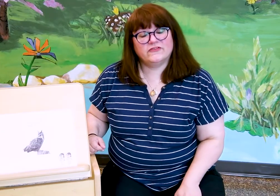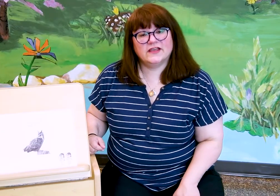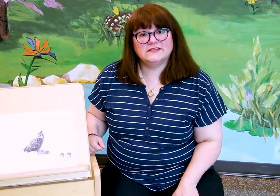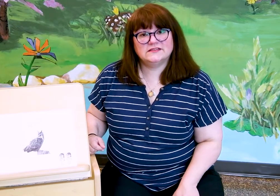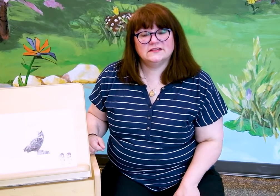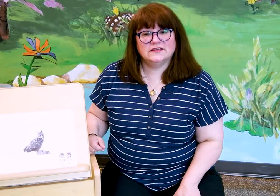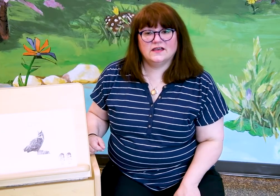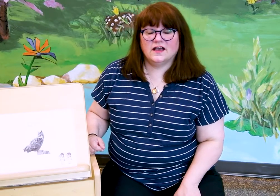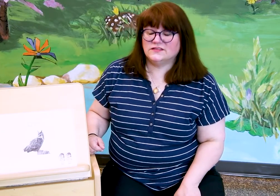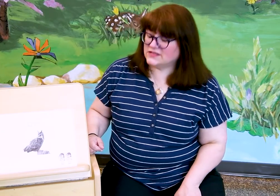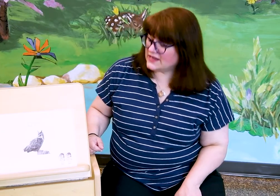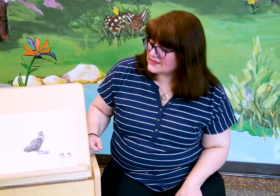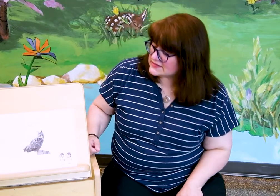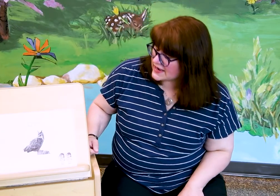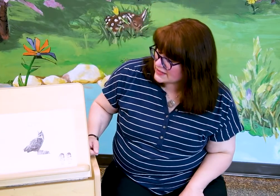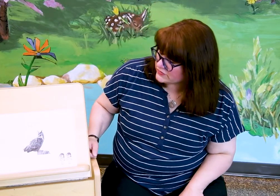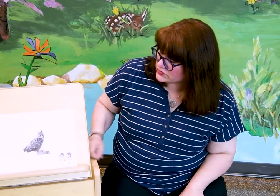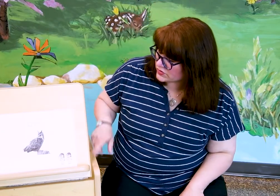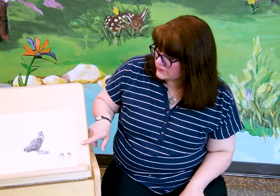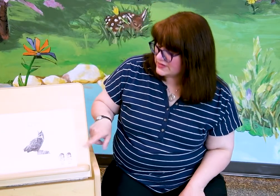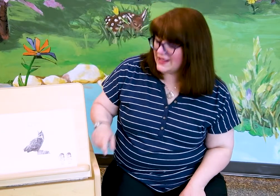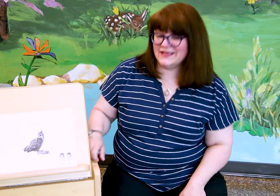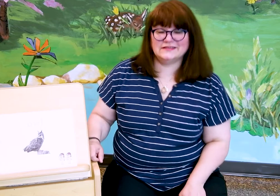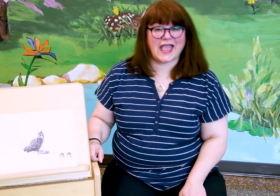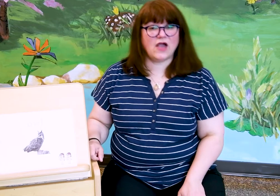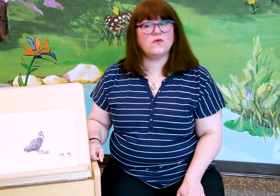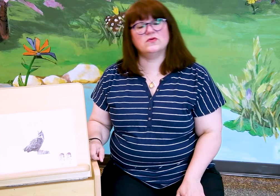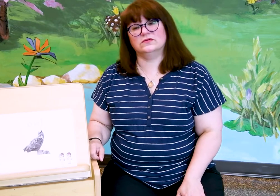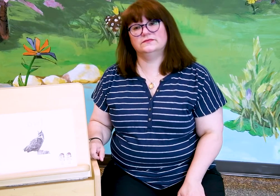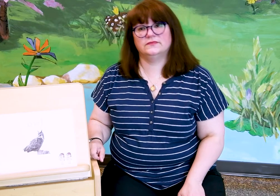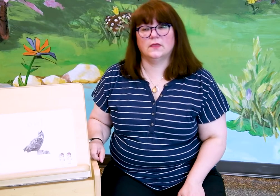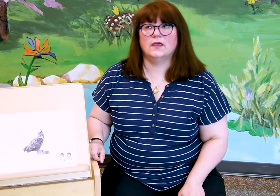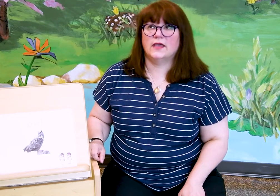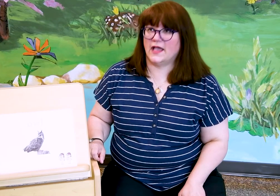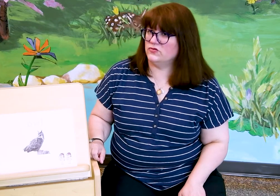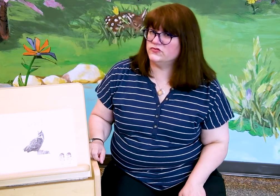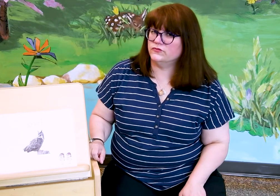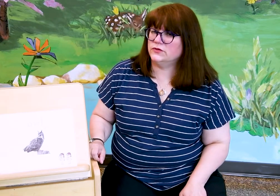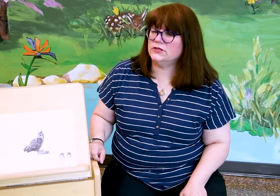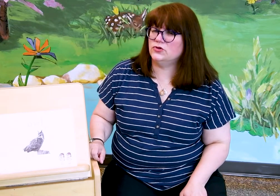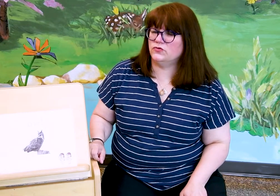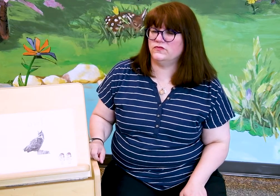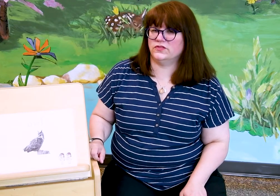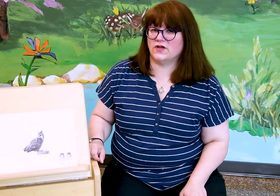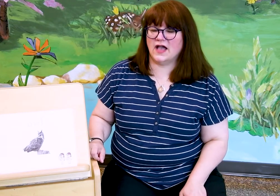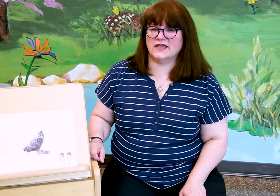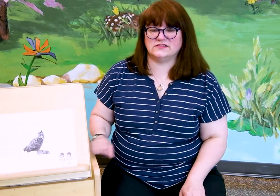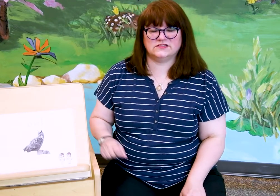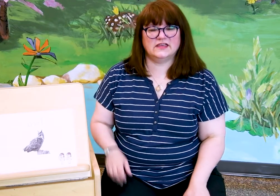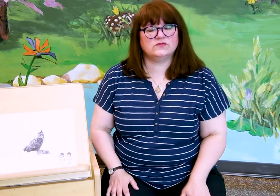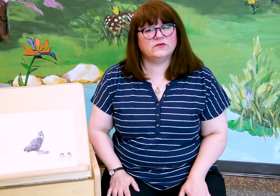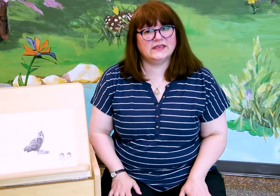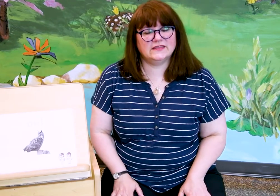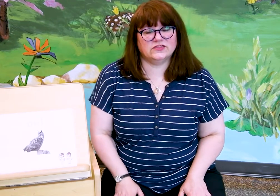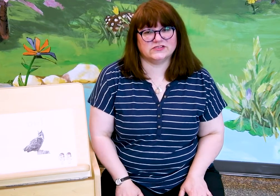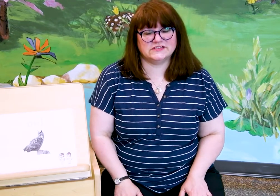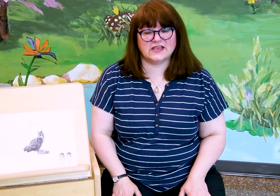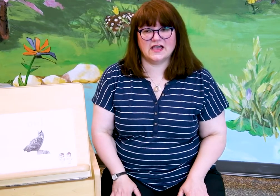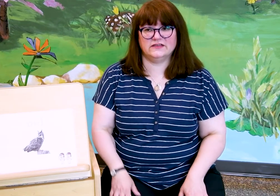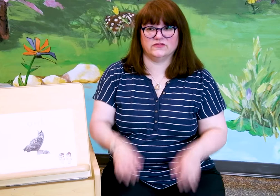friends. Today's sign language word for today is owl. Owls are really known for their eyes, so that's where we get their sign from,